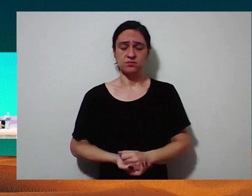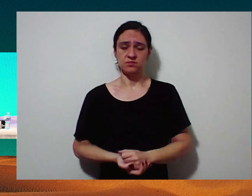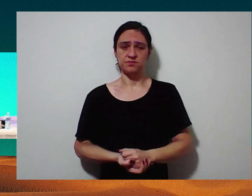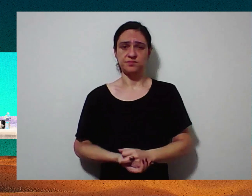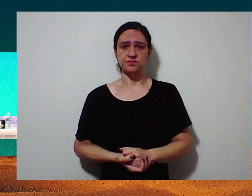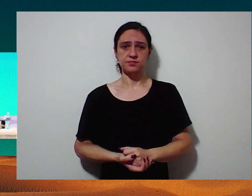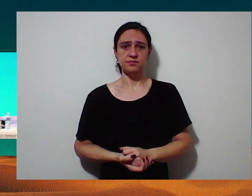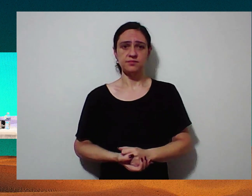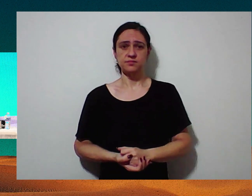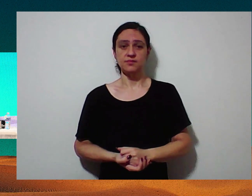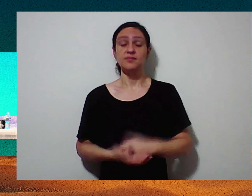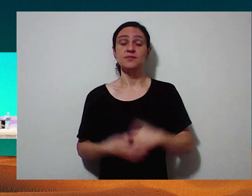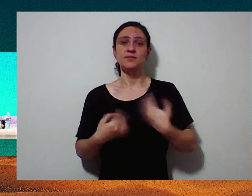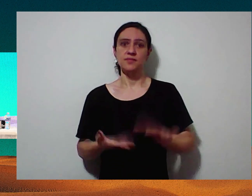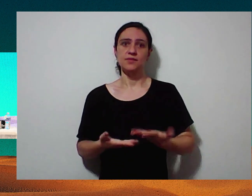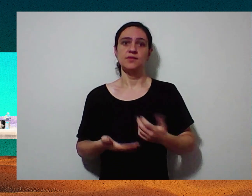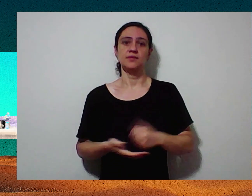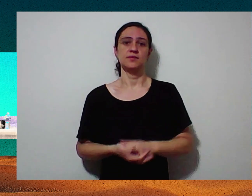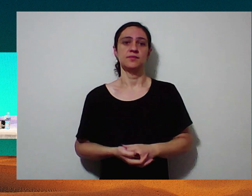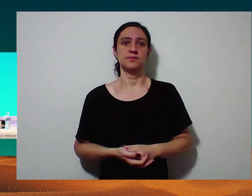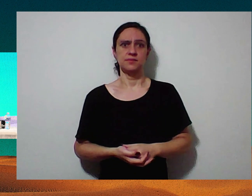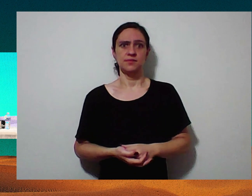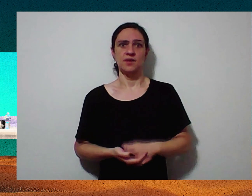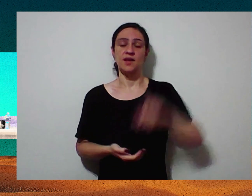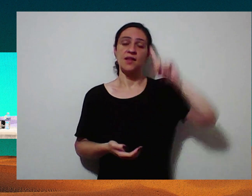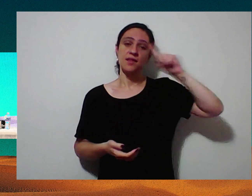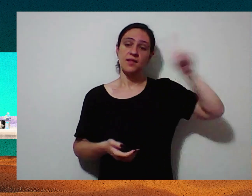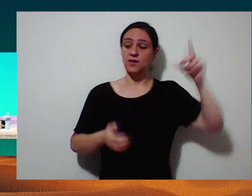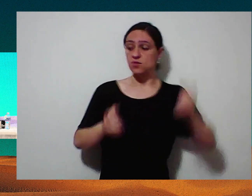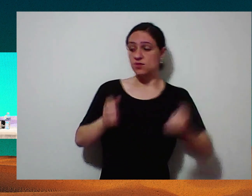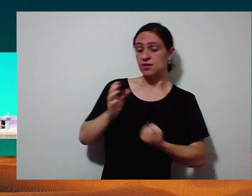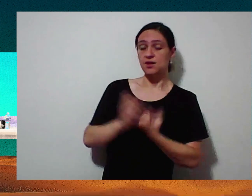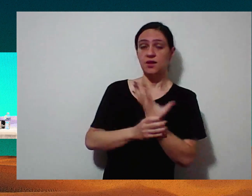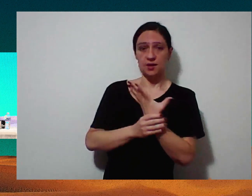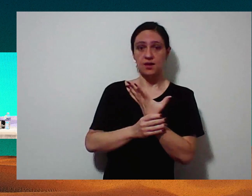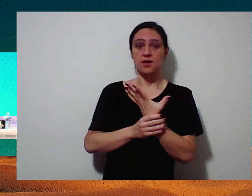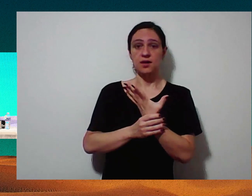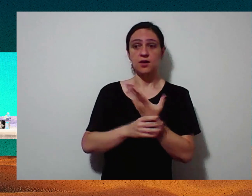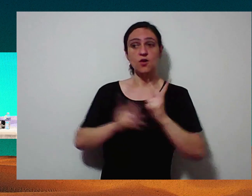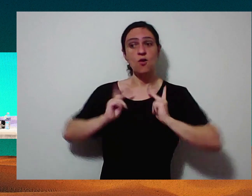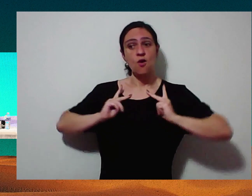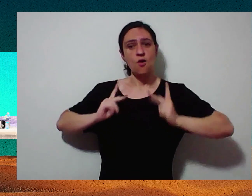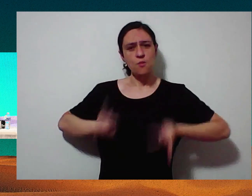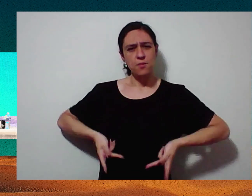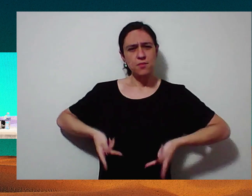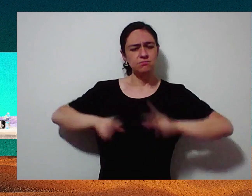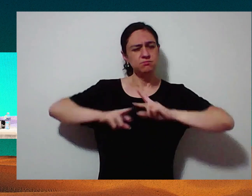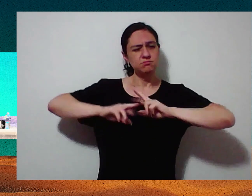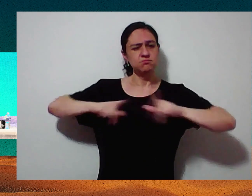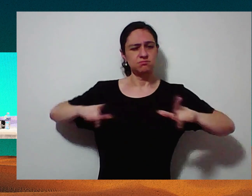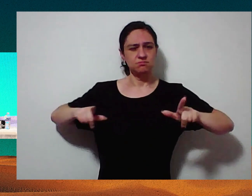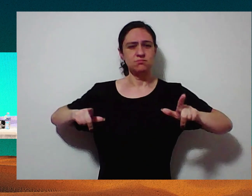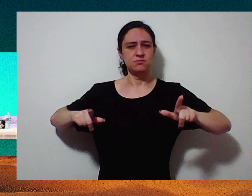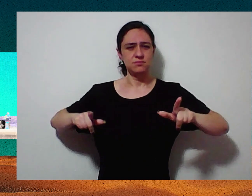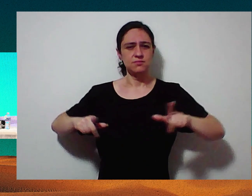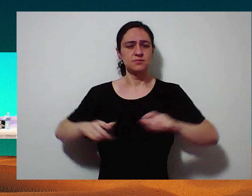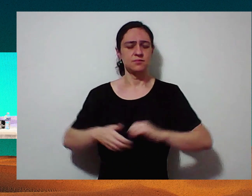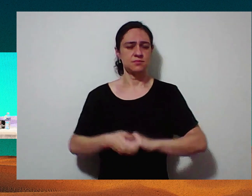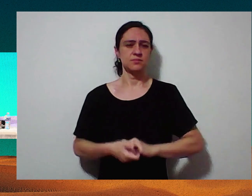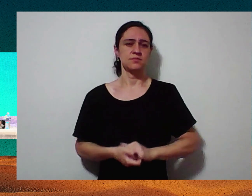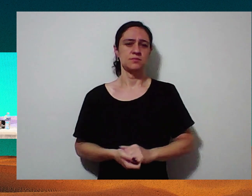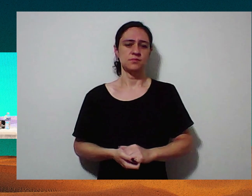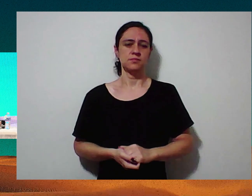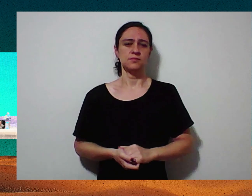irmão, Deus criou o homem de uma maneira diferente. That's why God created man in a different